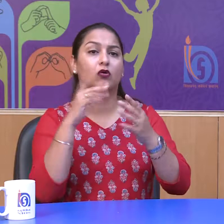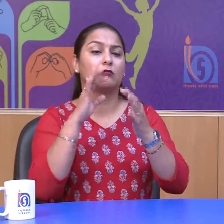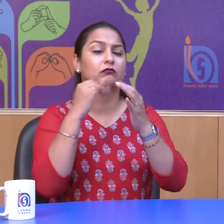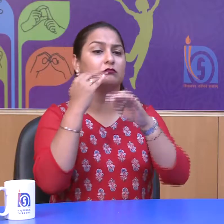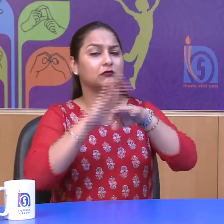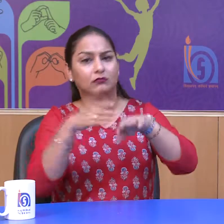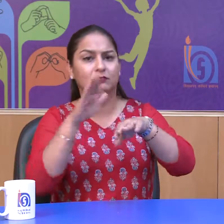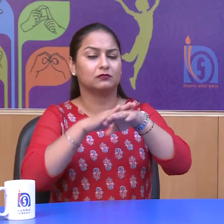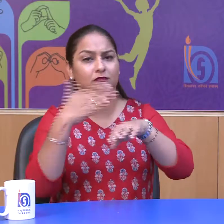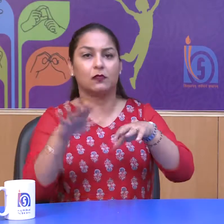election.